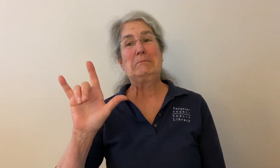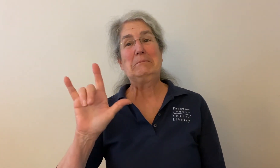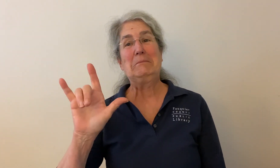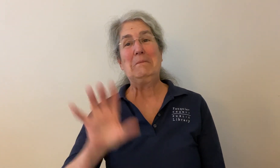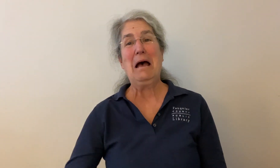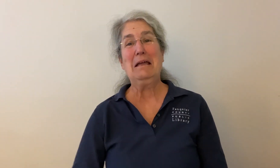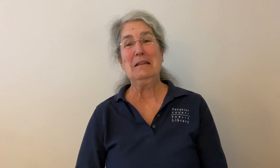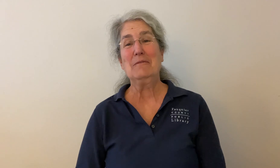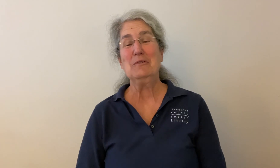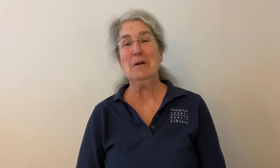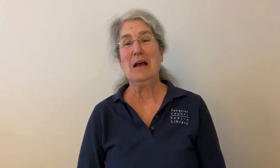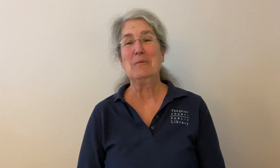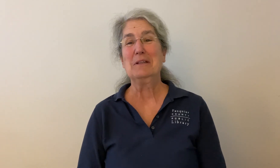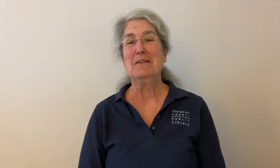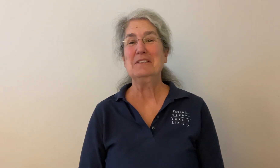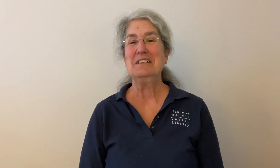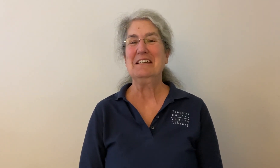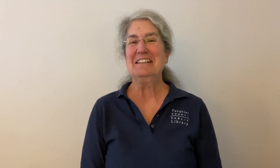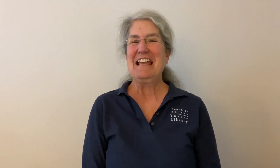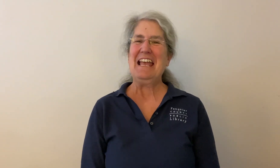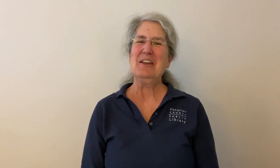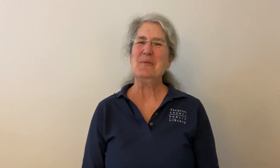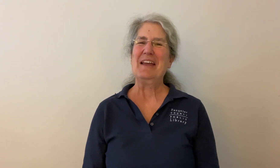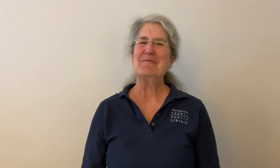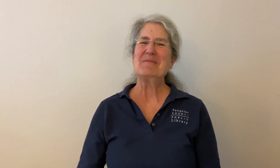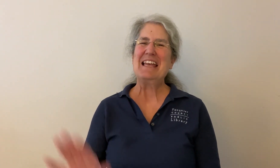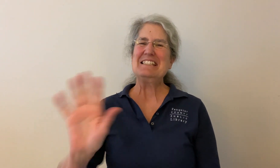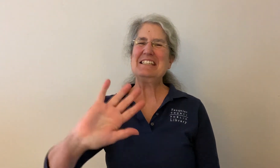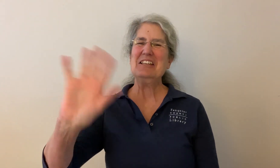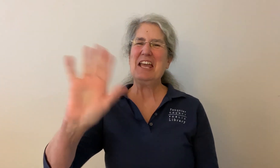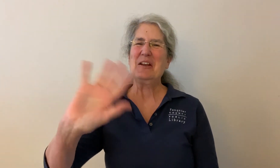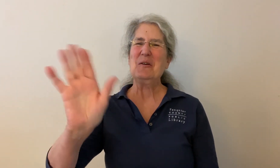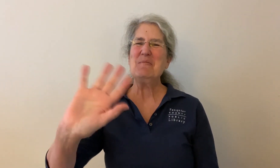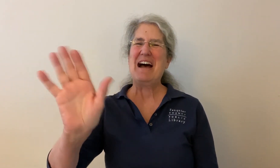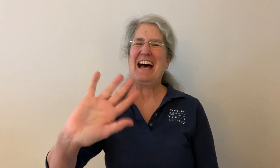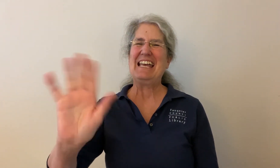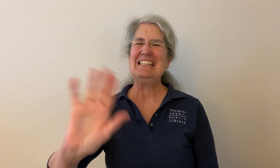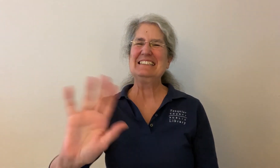I love you, I would love to see it. Anyway, see you later. Bye.